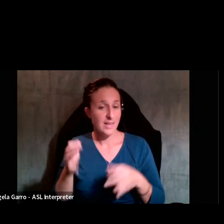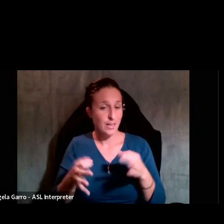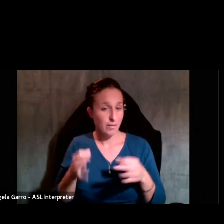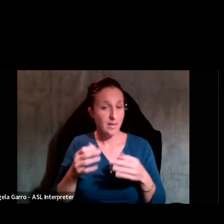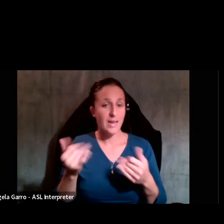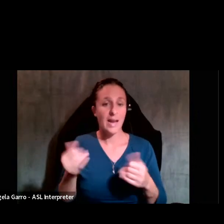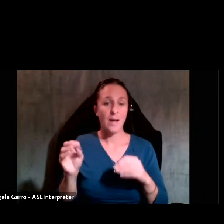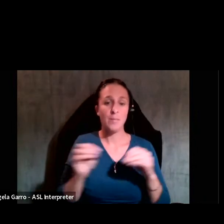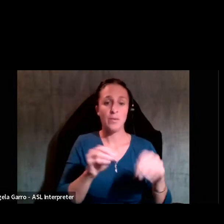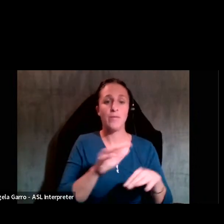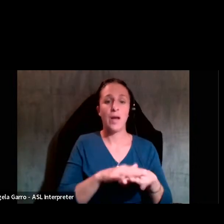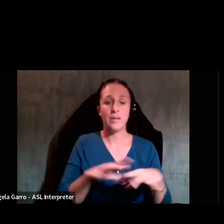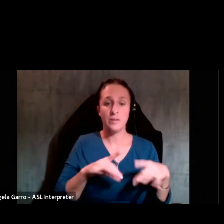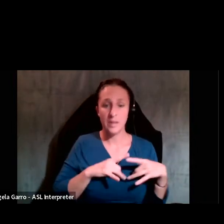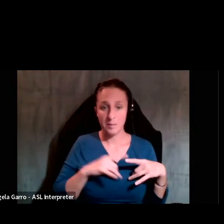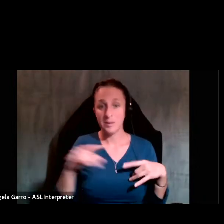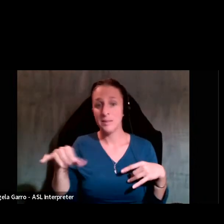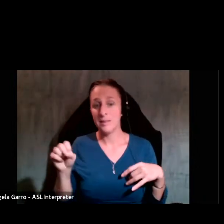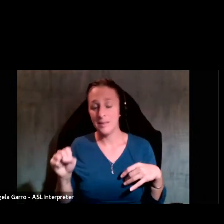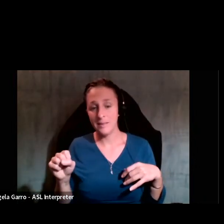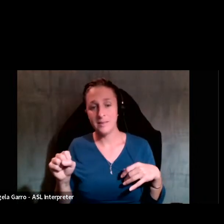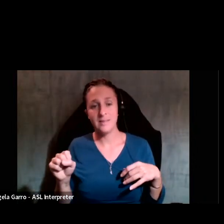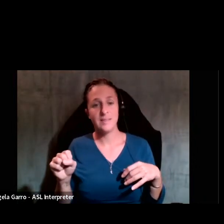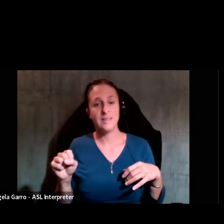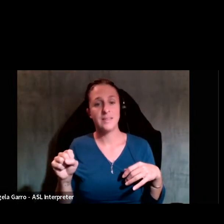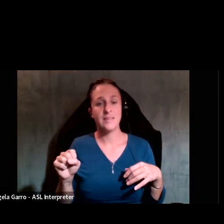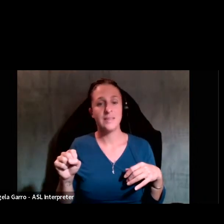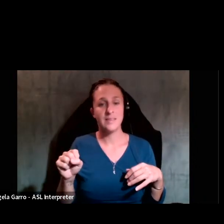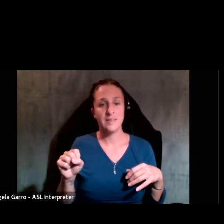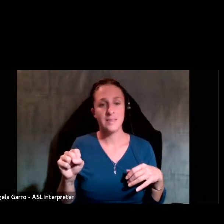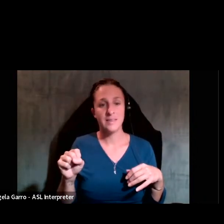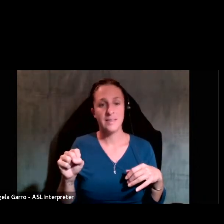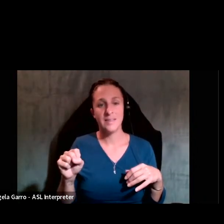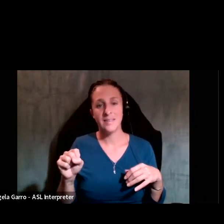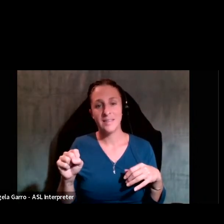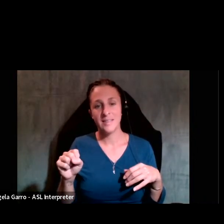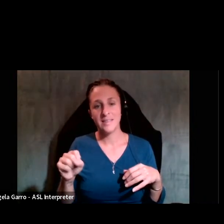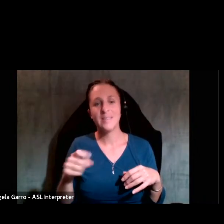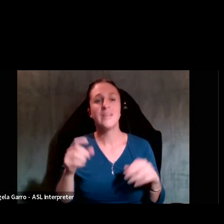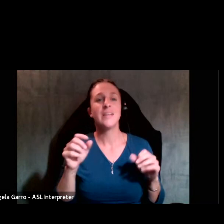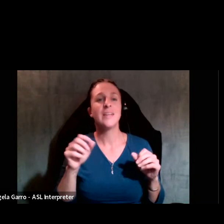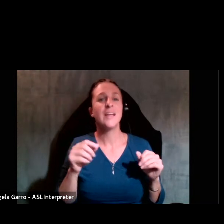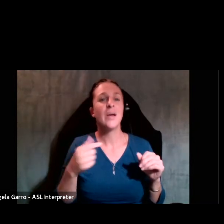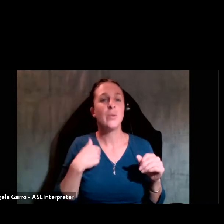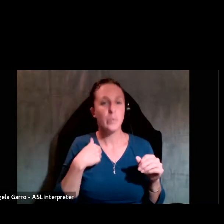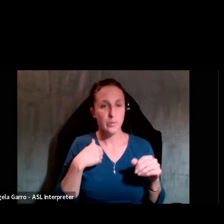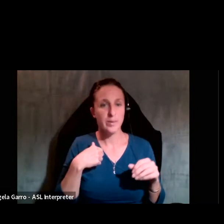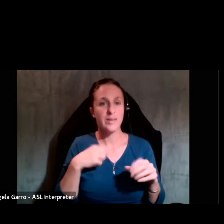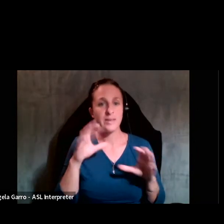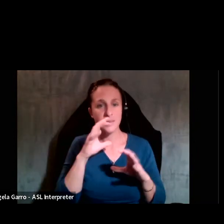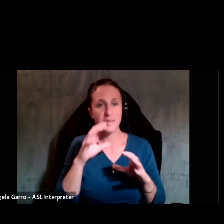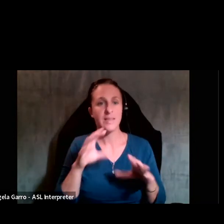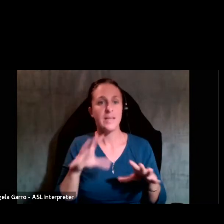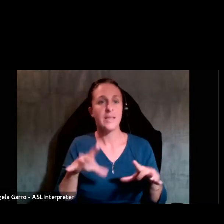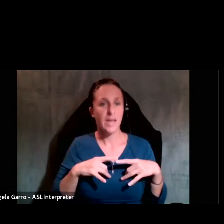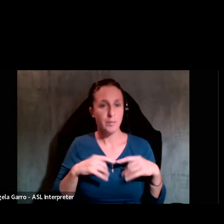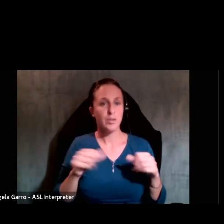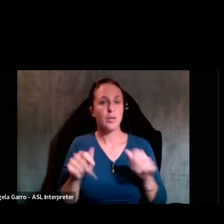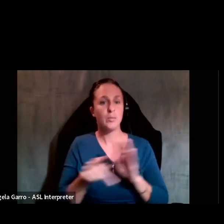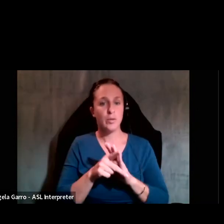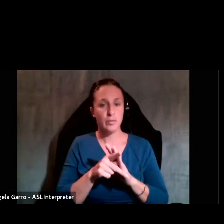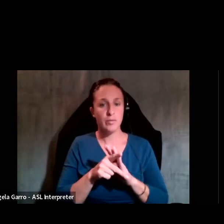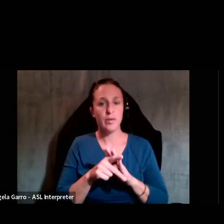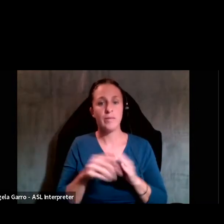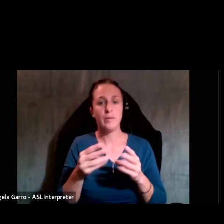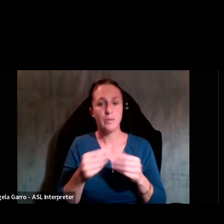adoption. Yes, So this is we're seeking adoption and approval of the resolution for the